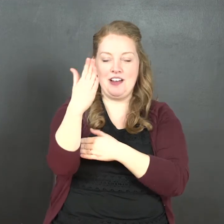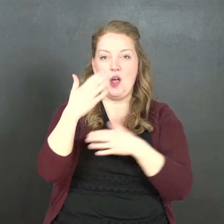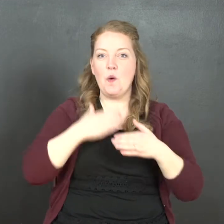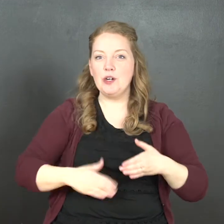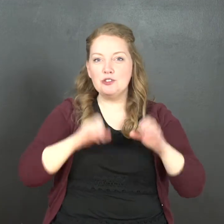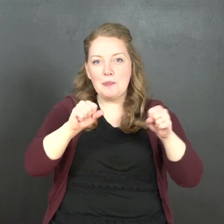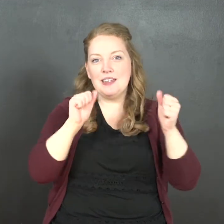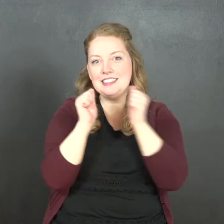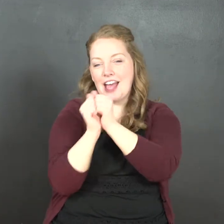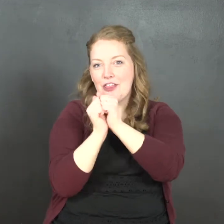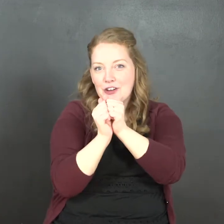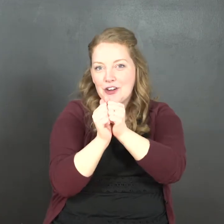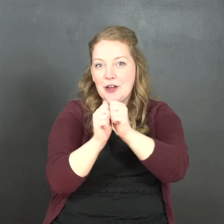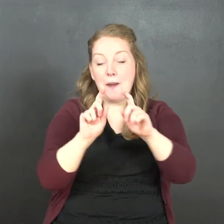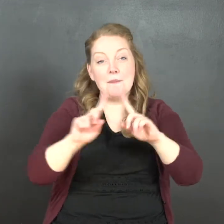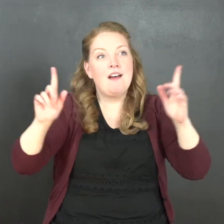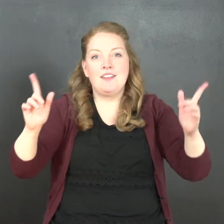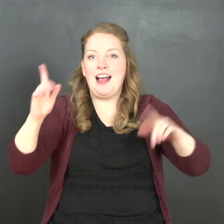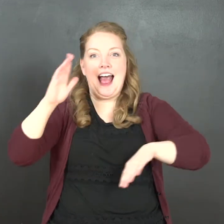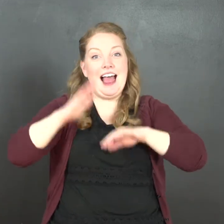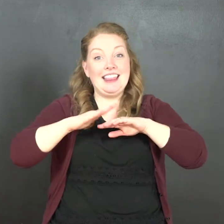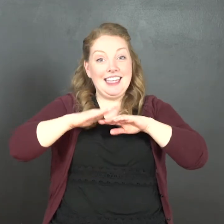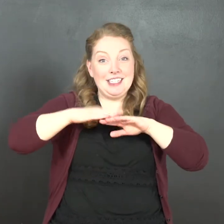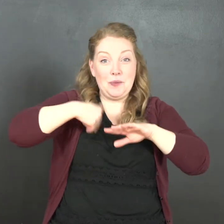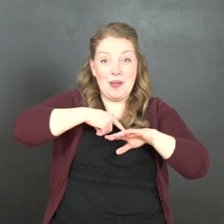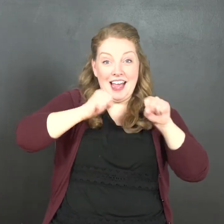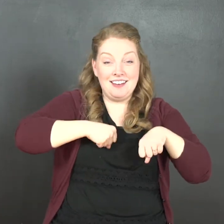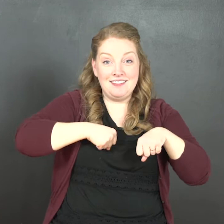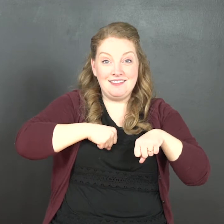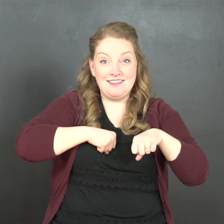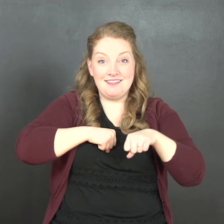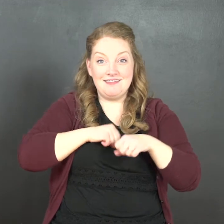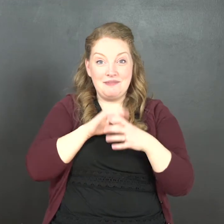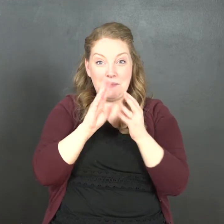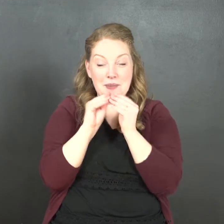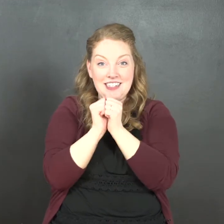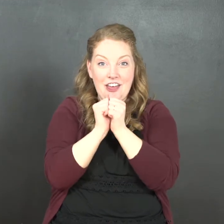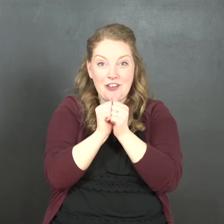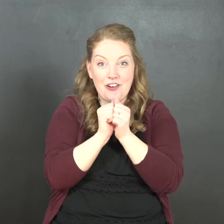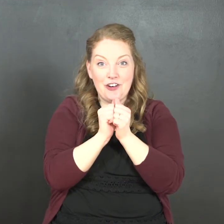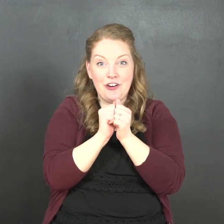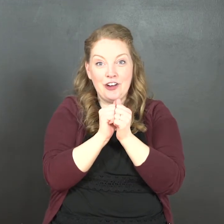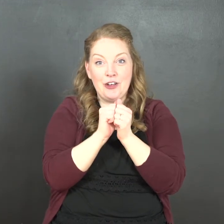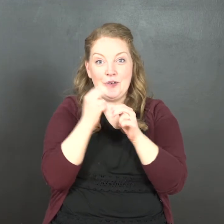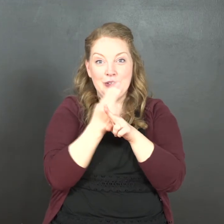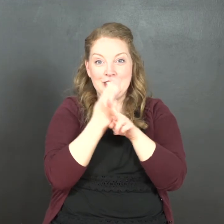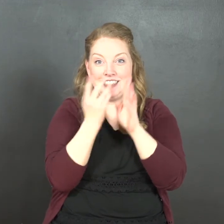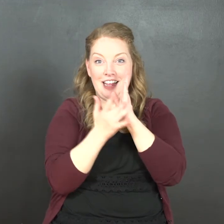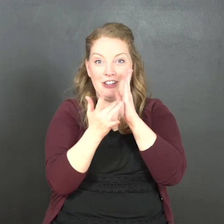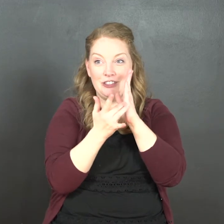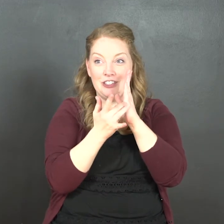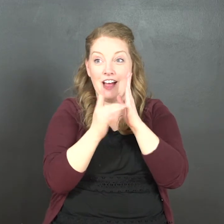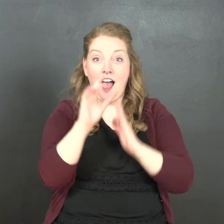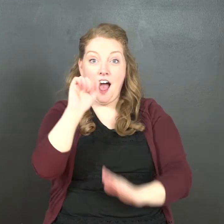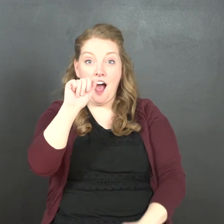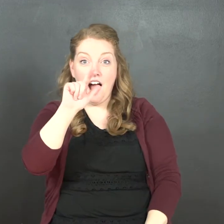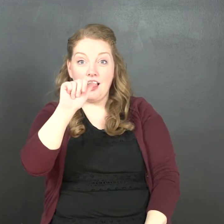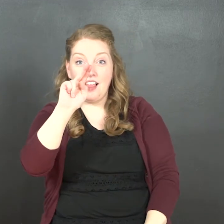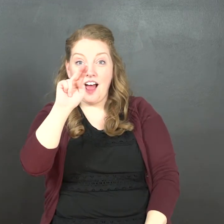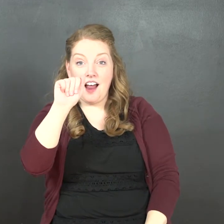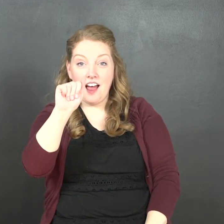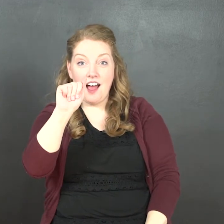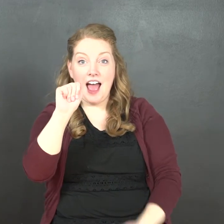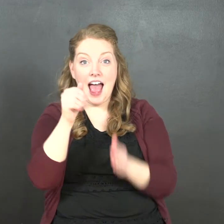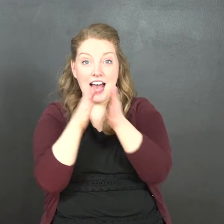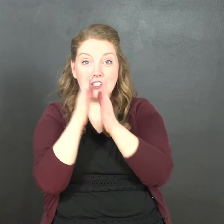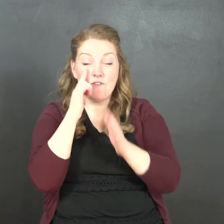together with all of you, but things being as they are, at least we can meet together virtually. We miss all of you. Alana asks for